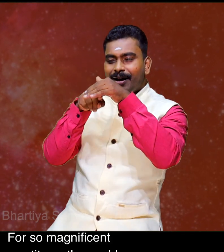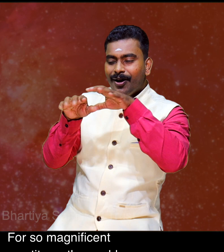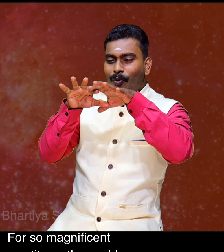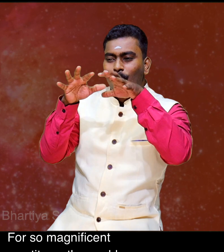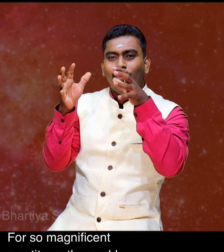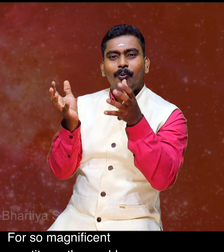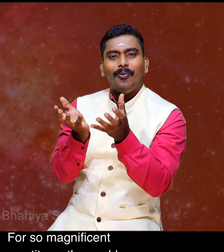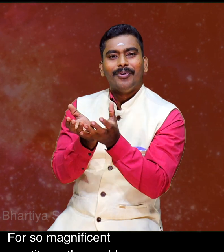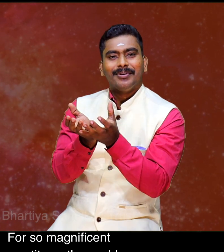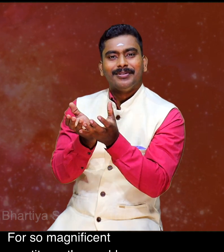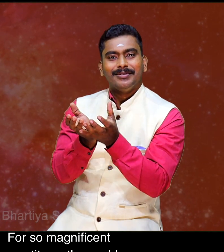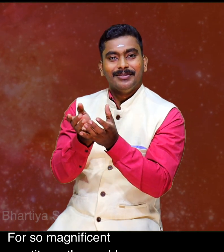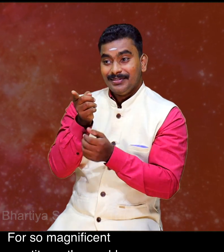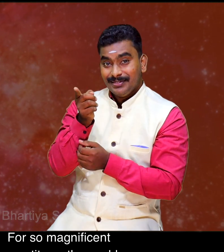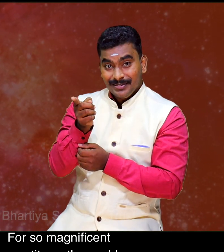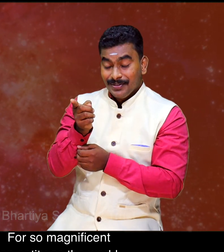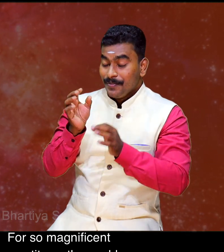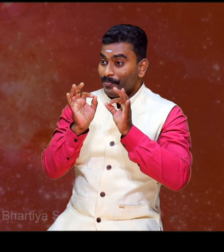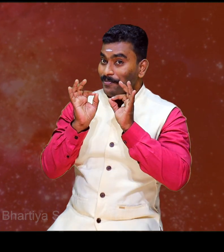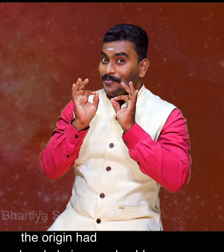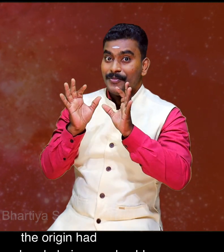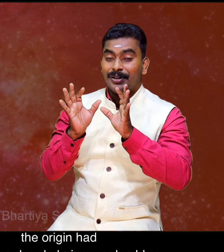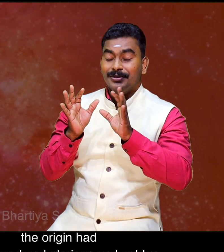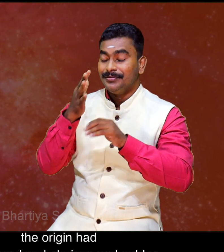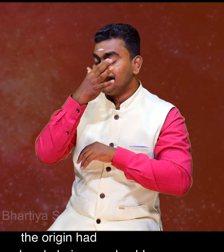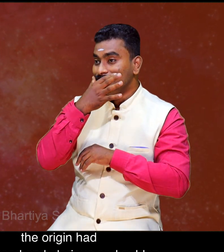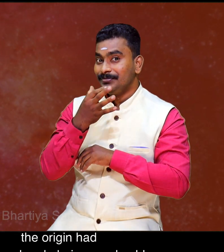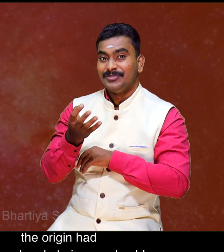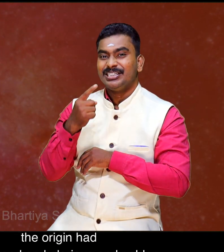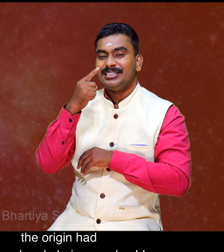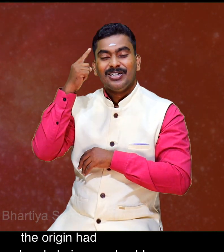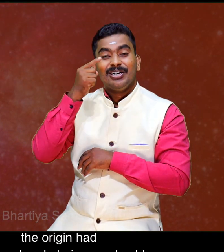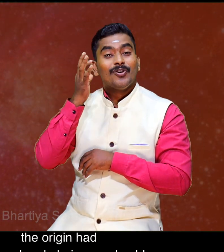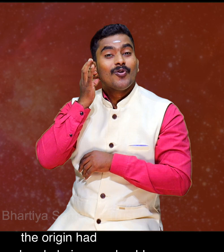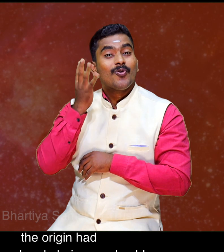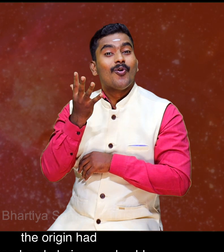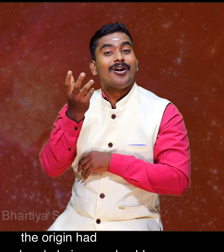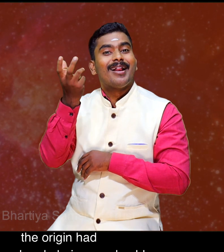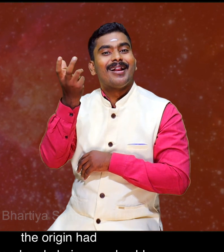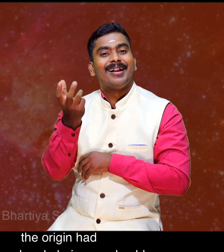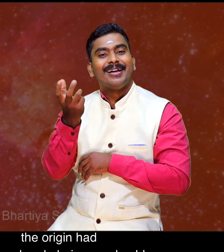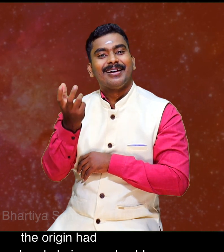so magnificent an entity as the world, the origin had to be grand and glorious golden